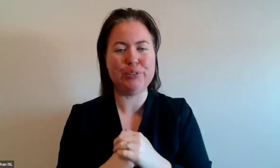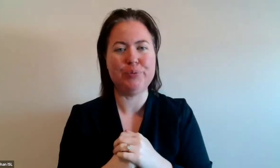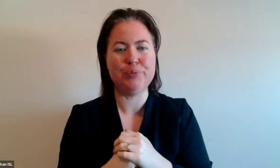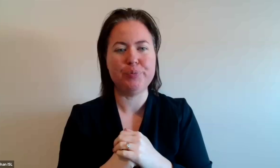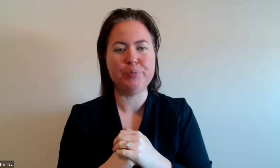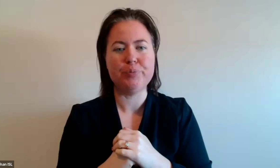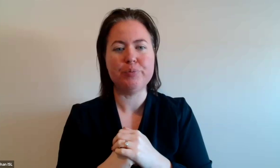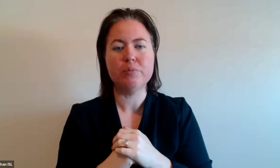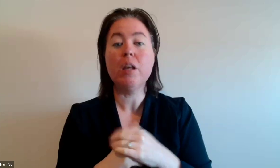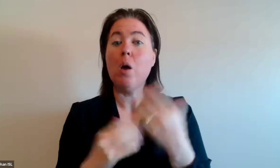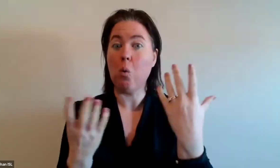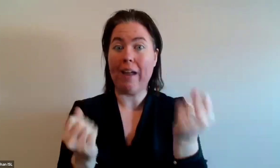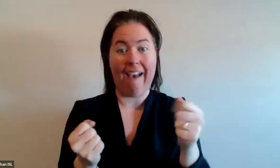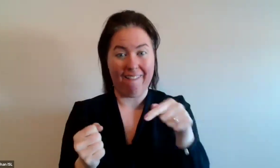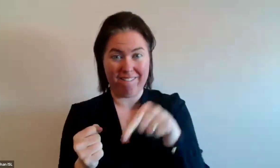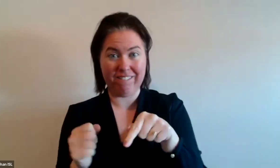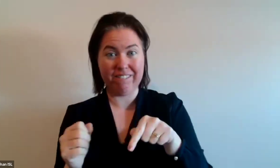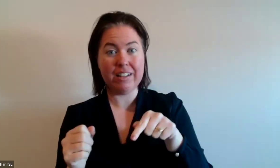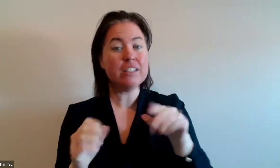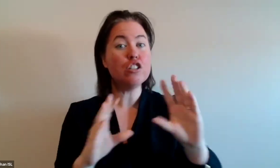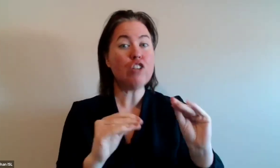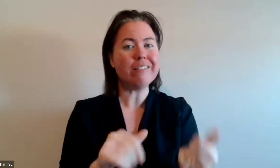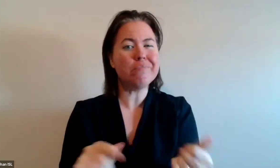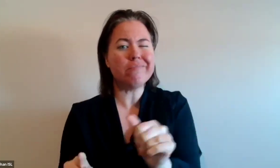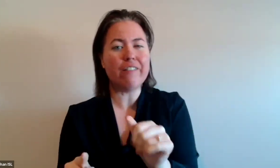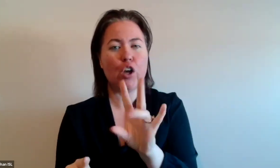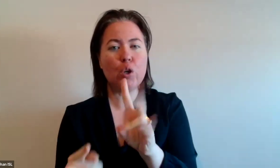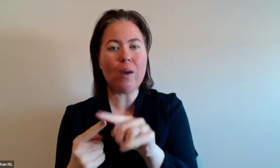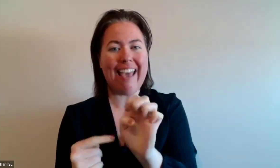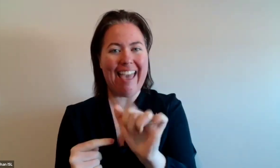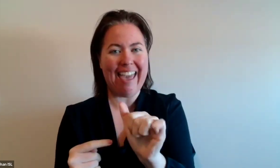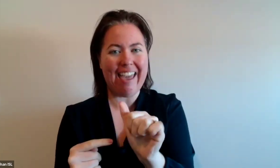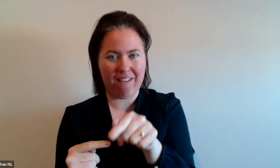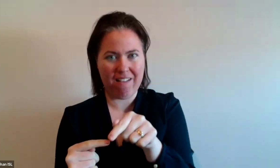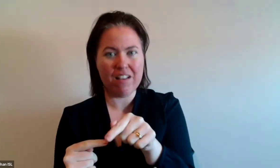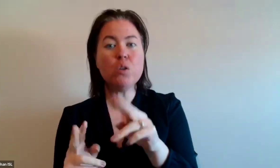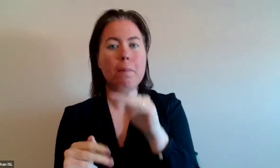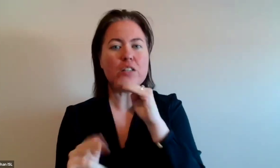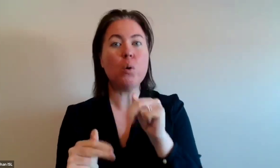We have a Q&A box so that people can ask your question anonymously.